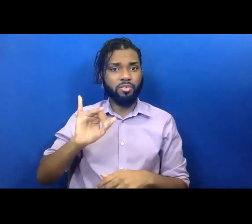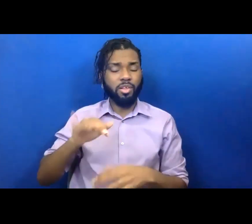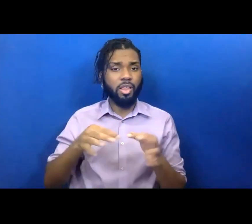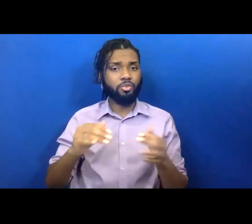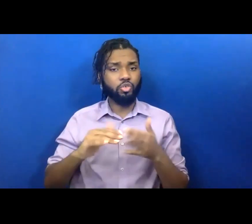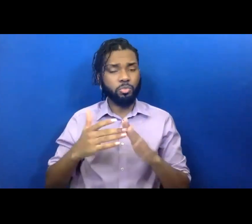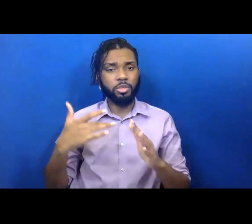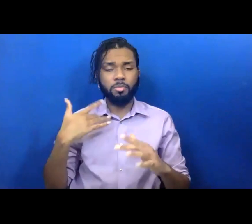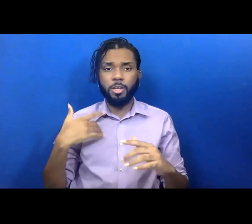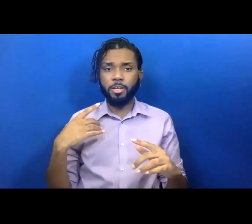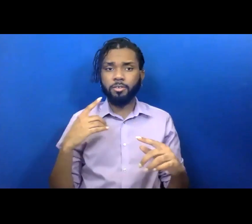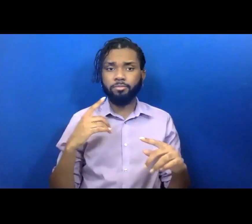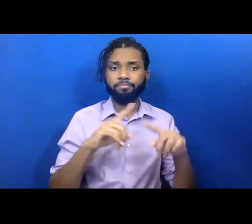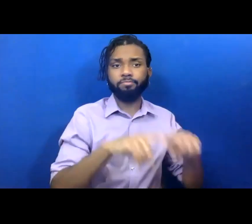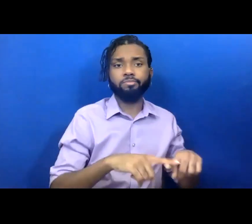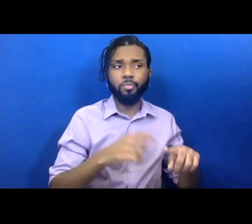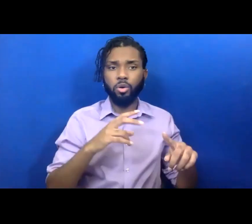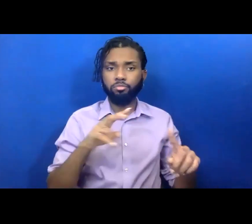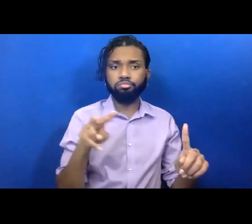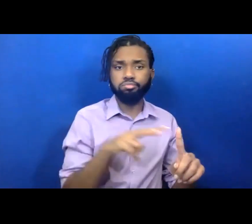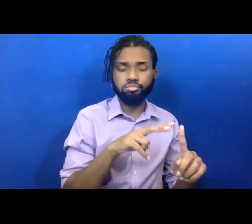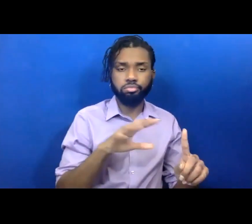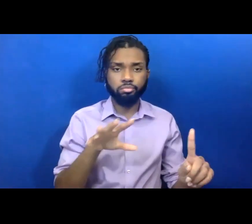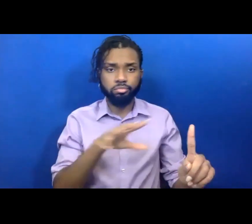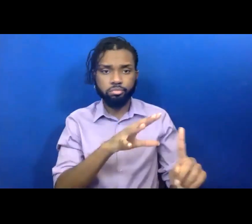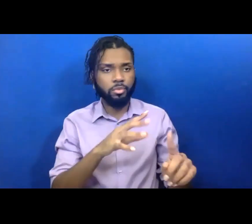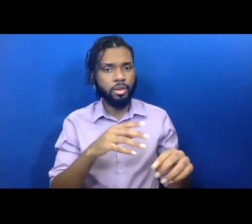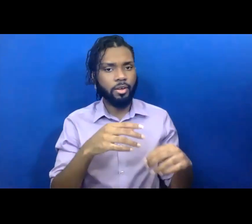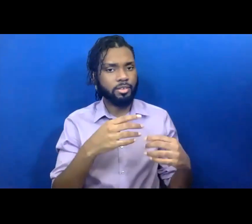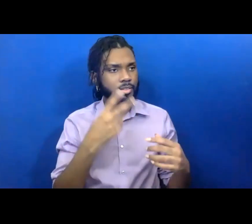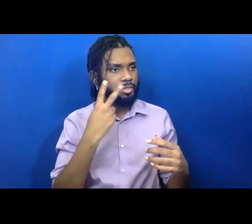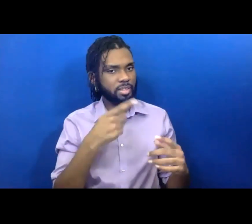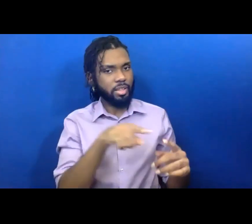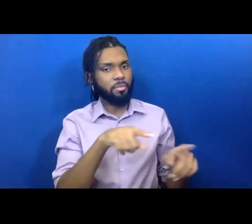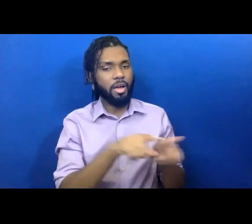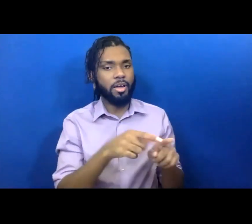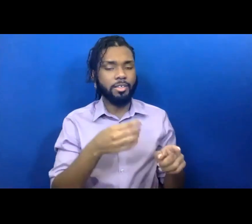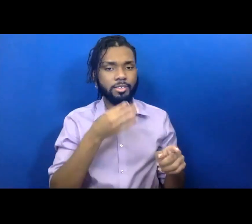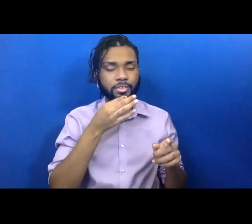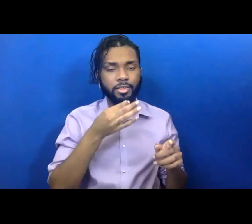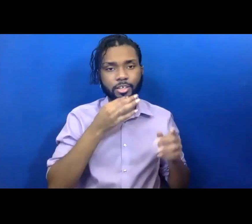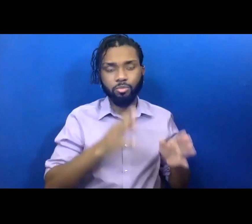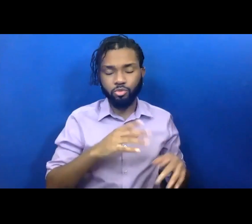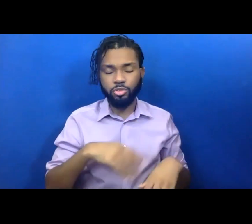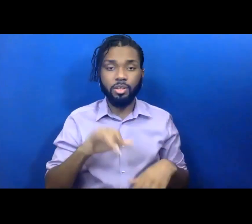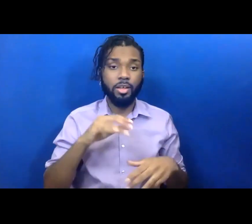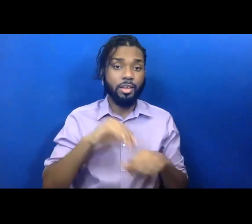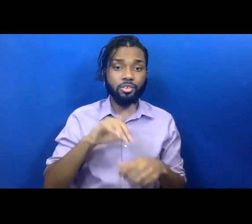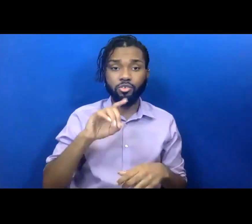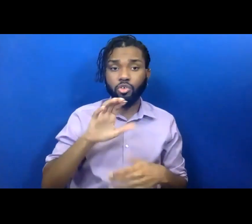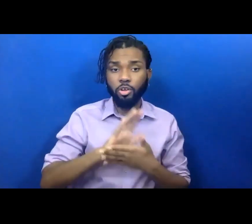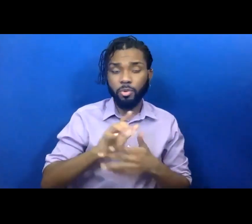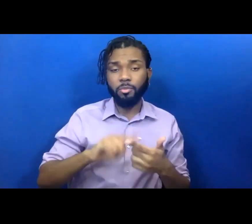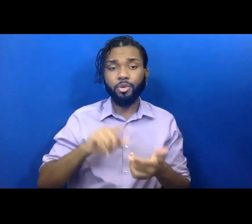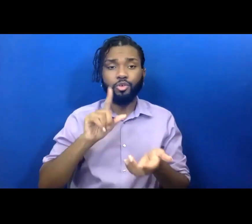called upon or viewed as experts, or are given titles of expertise, like say in a documentary or in a newspaper story, that refers